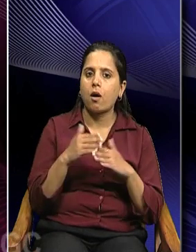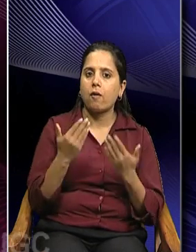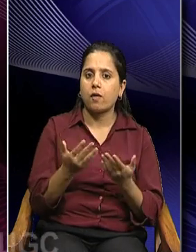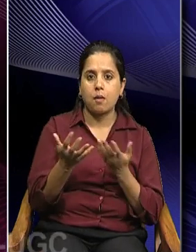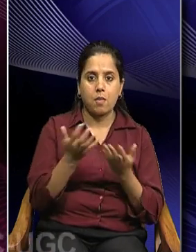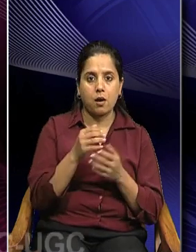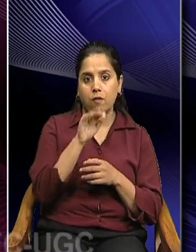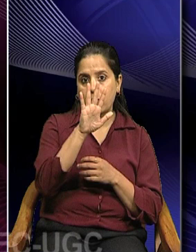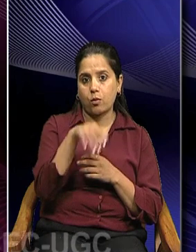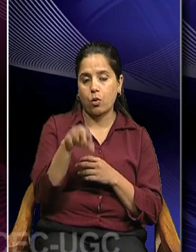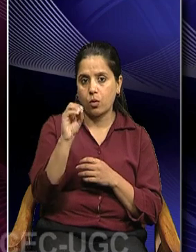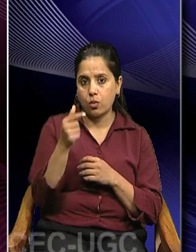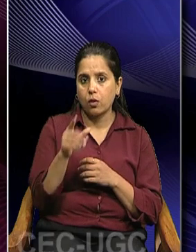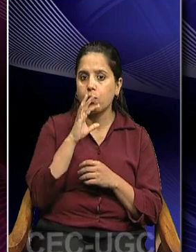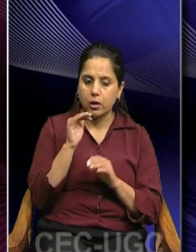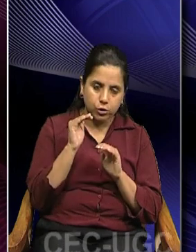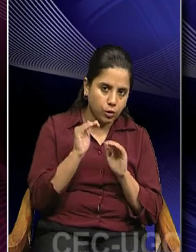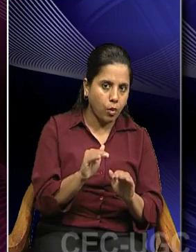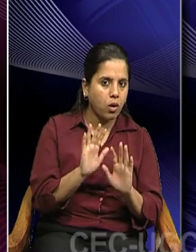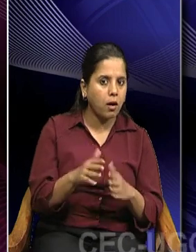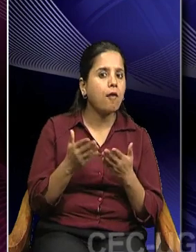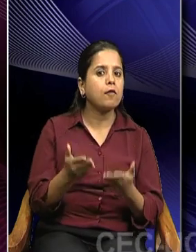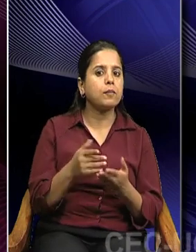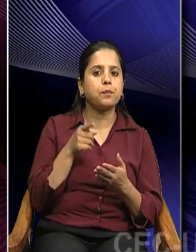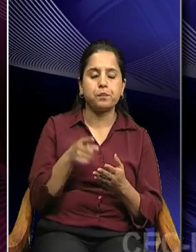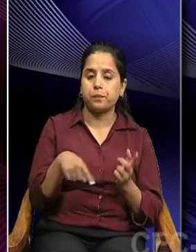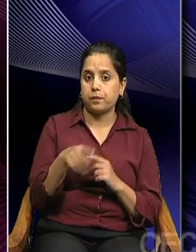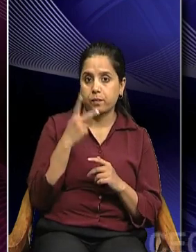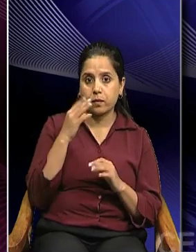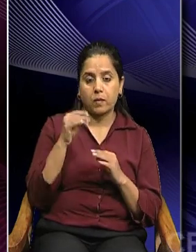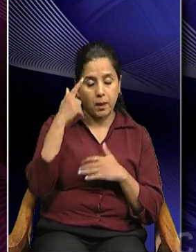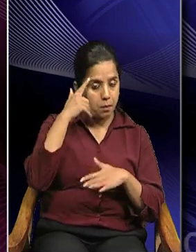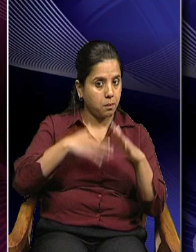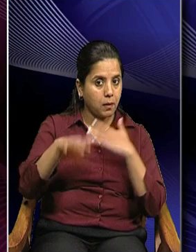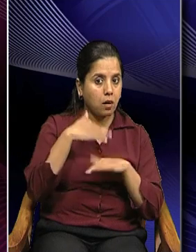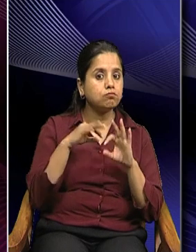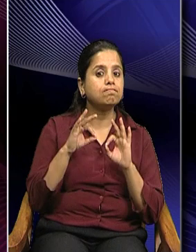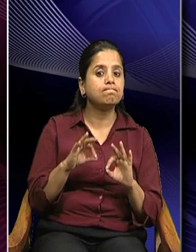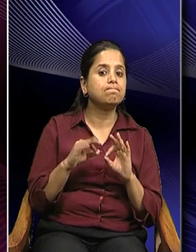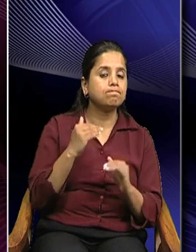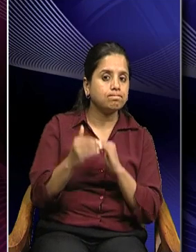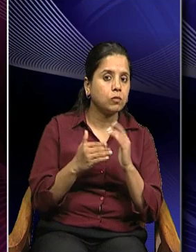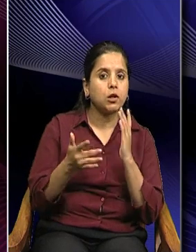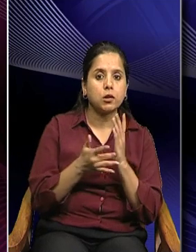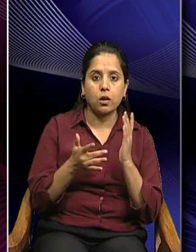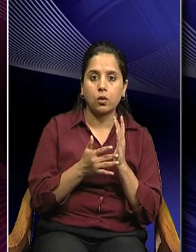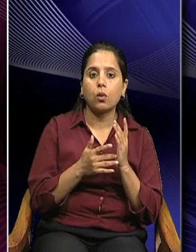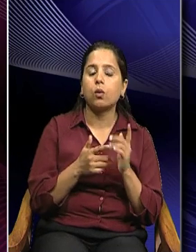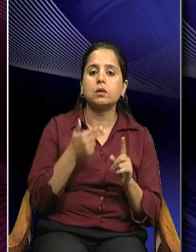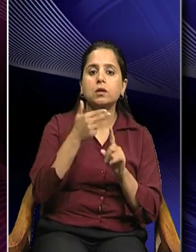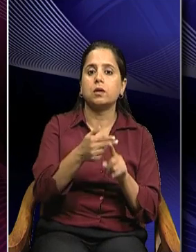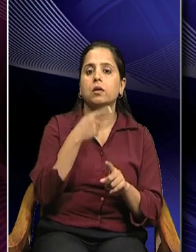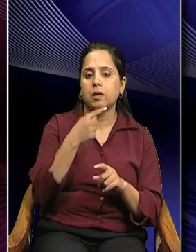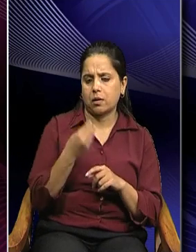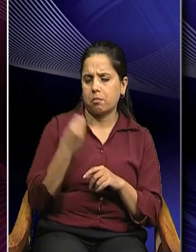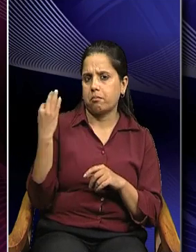marketing 5.0 is actually supported and well planned by the technology, that is called the